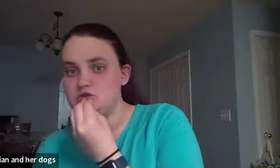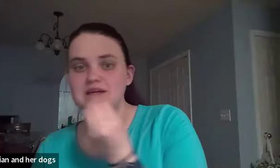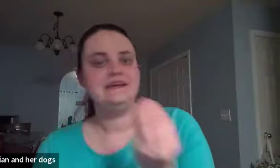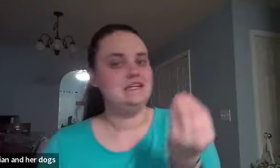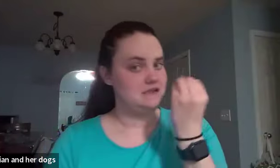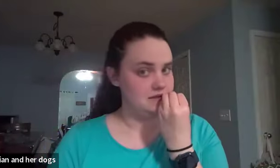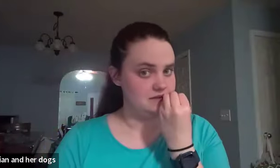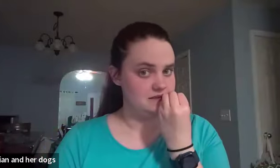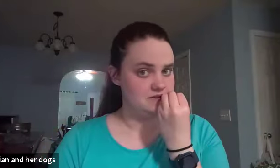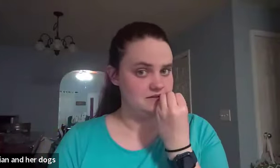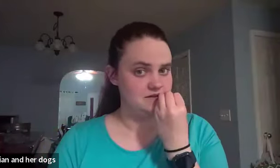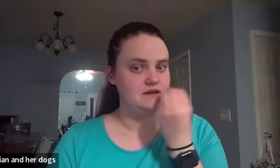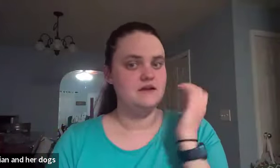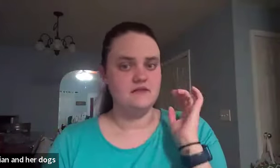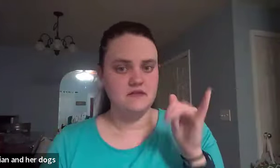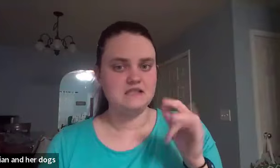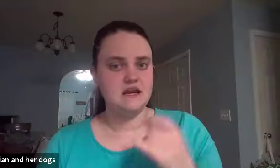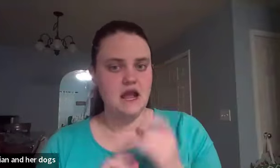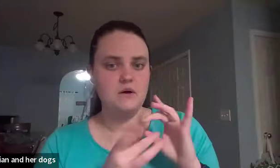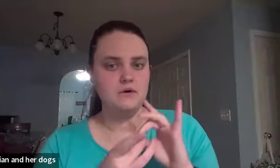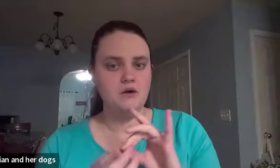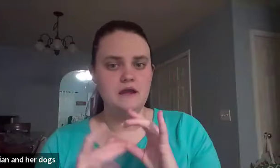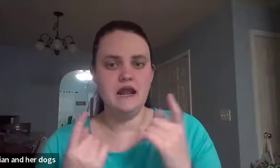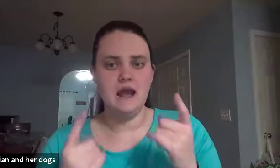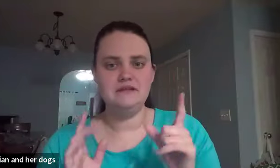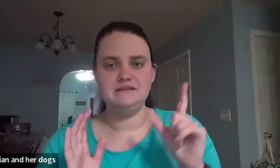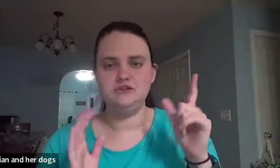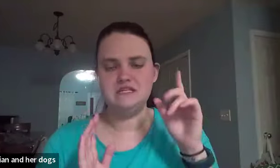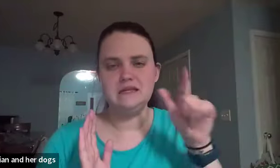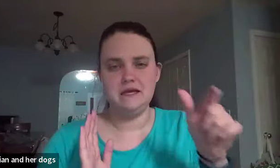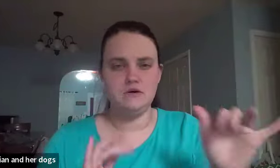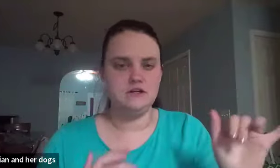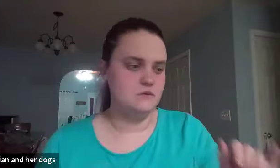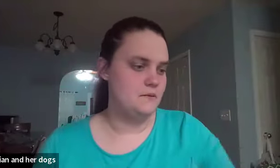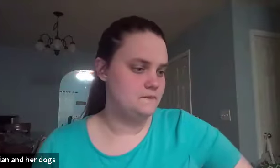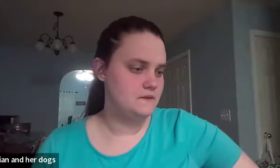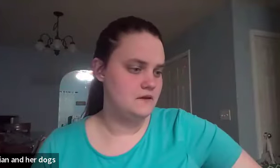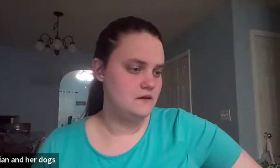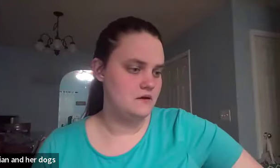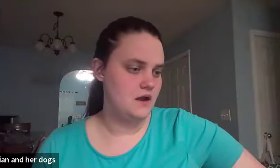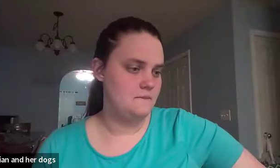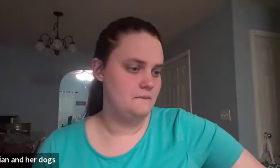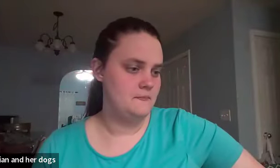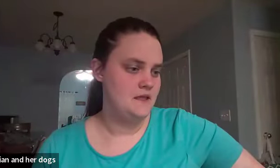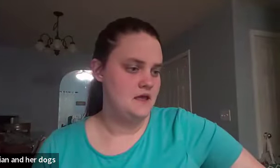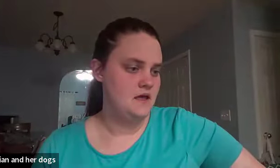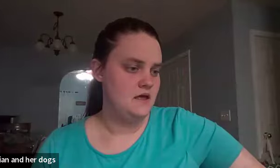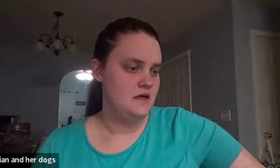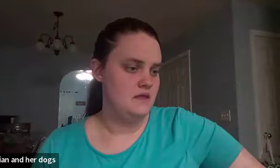food, eat. That's kind of how it will go. And it happens, you'll see it later on as well. Okay.